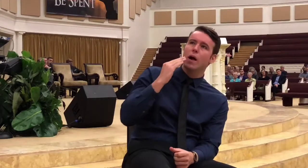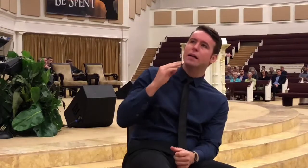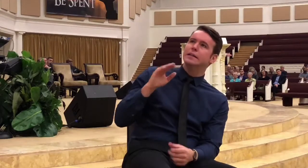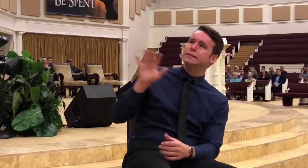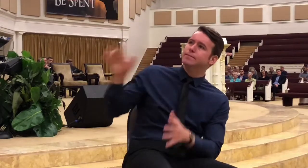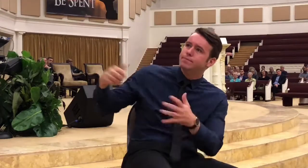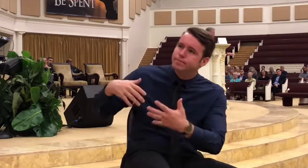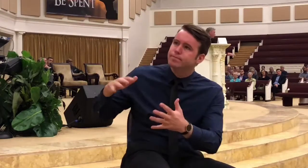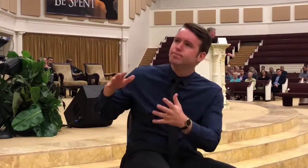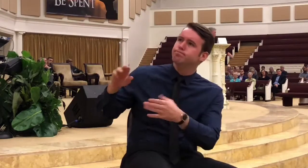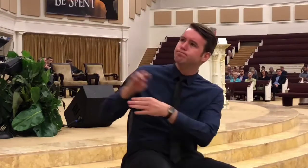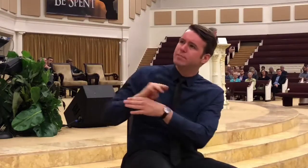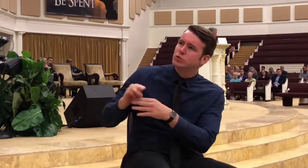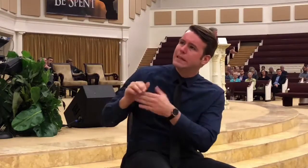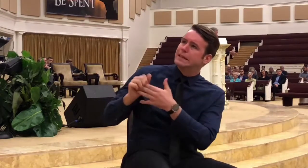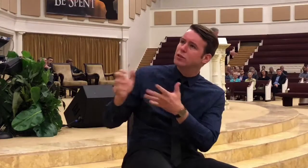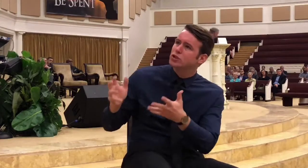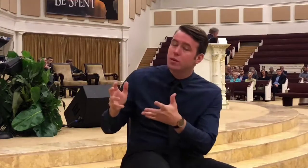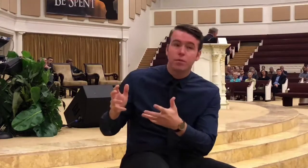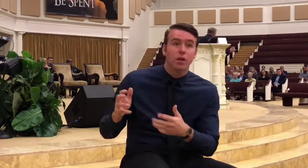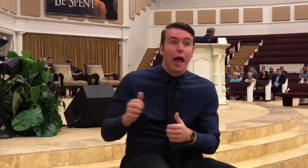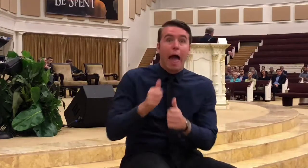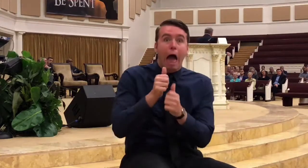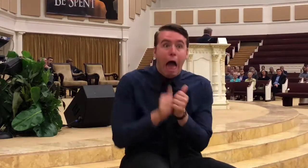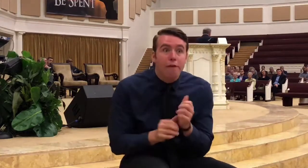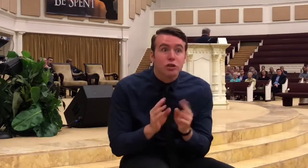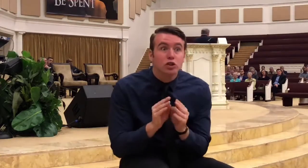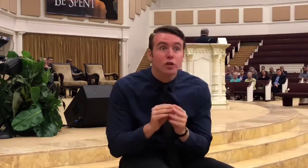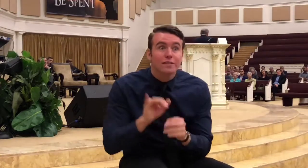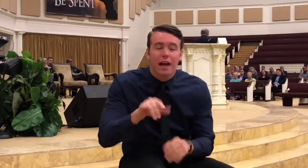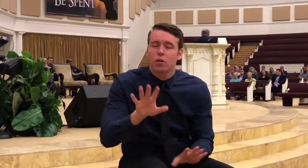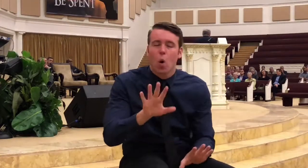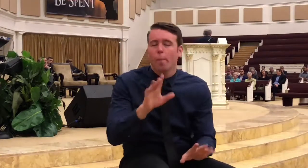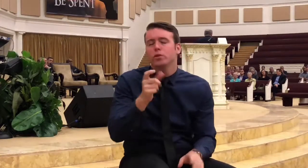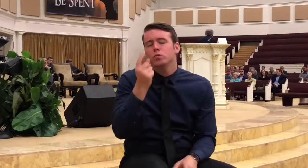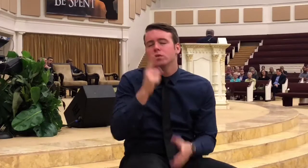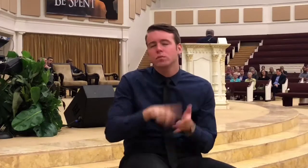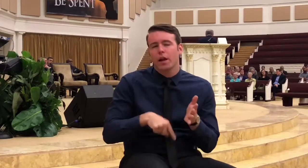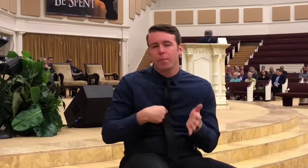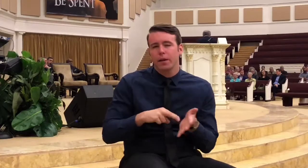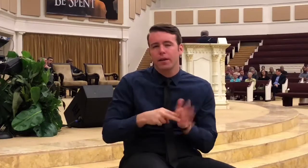people. And, I mean, maybe not every service, but you know what I mean.